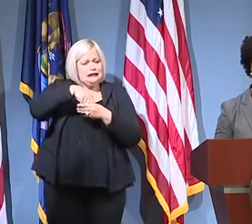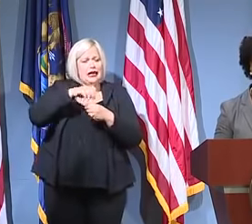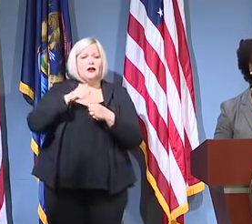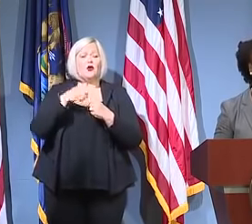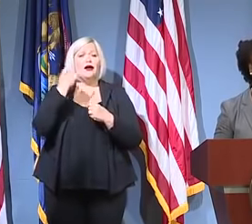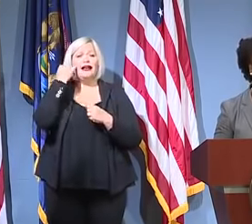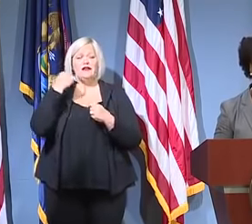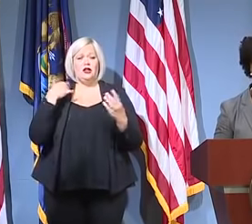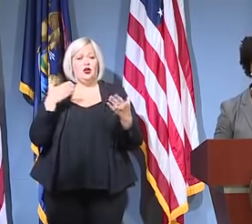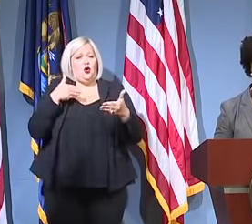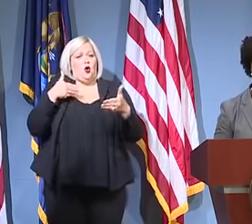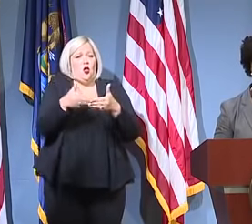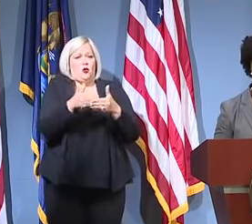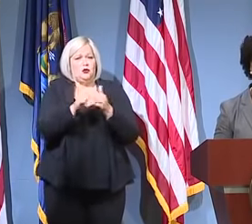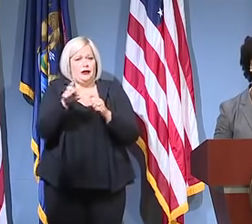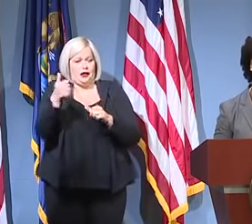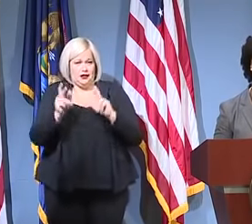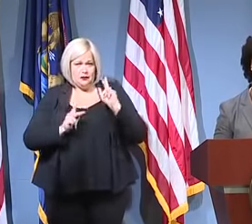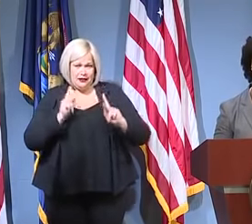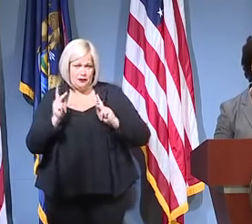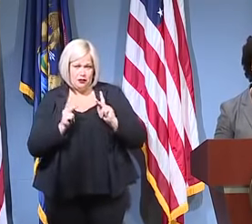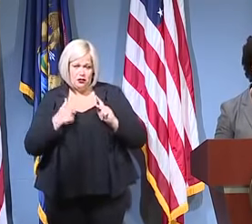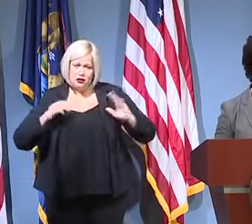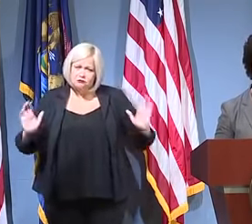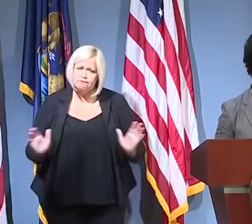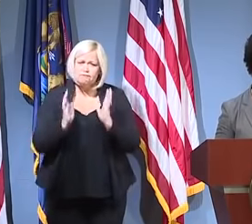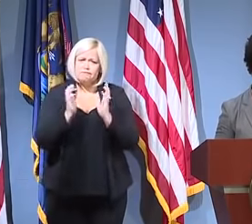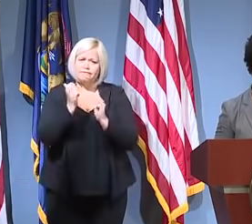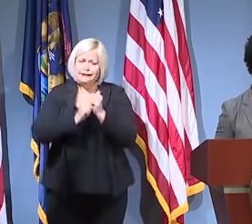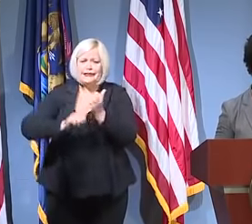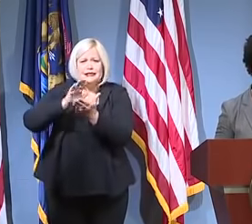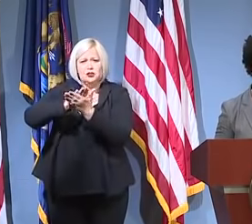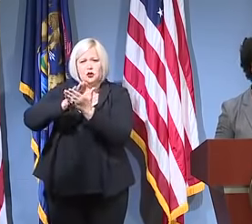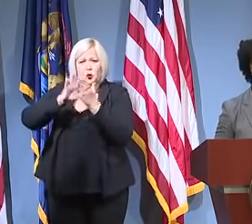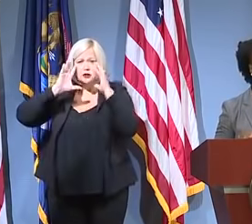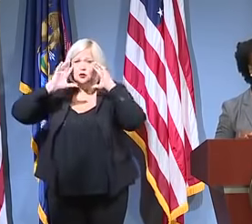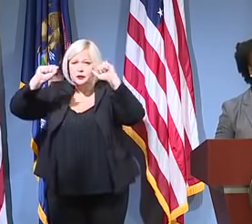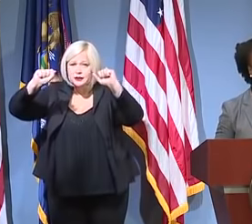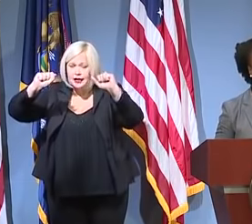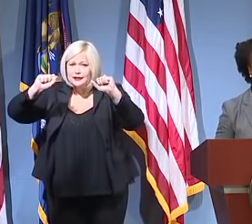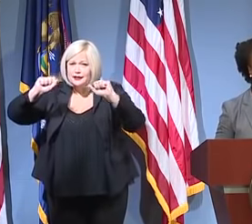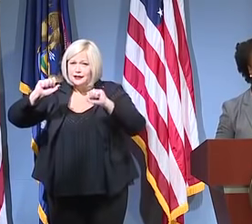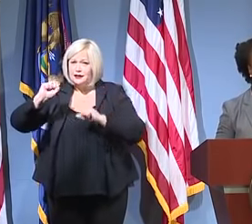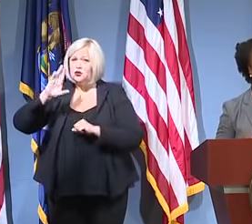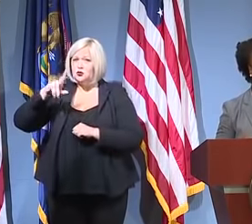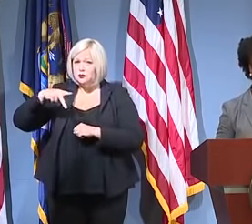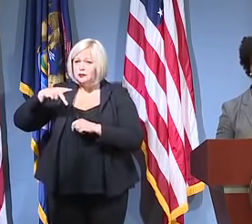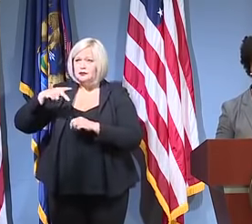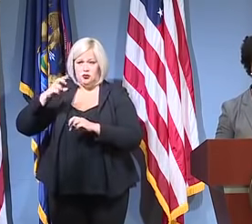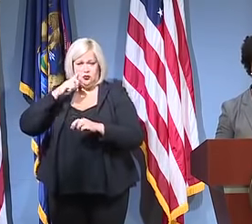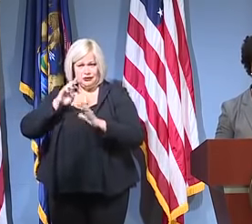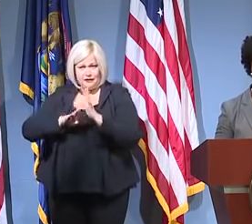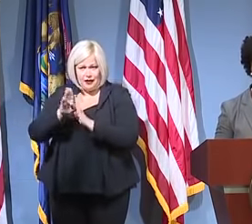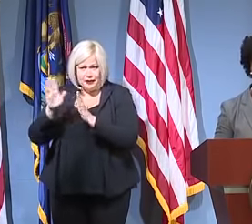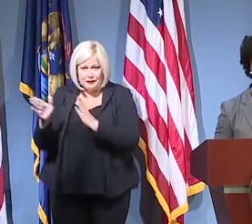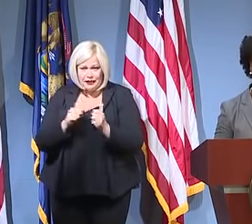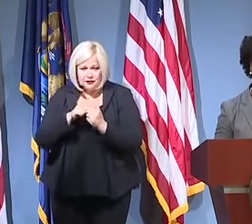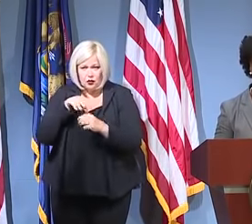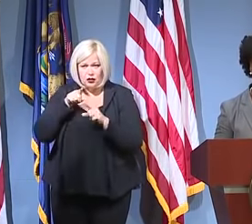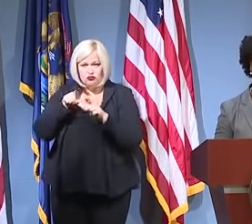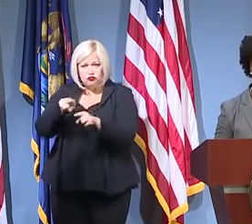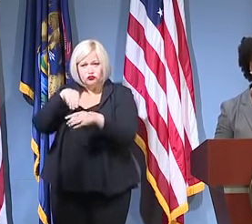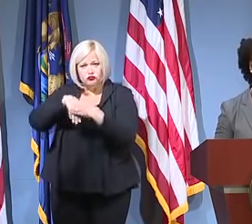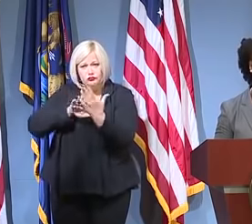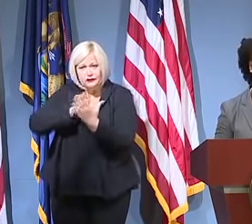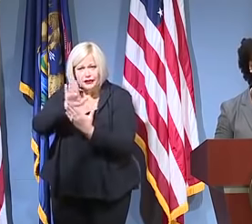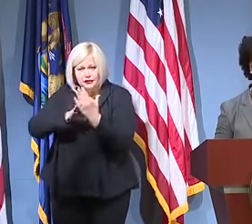to be within 6 feet of someone else. And I encourage every school superintendent who is developing plans for in-person instruction to